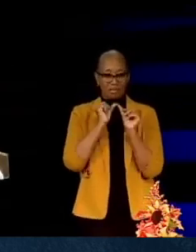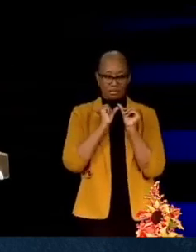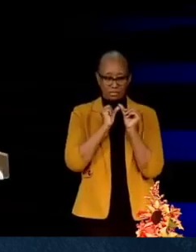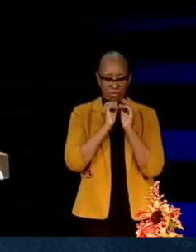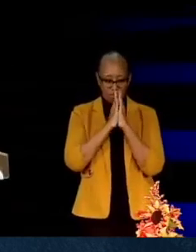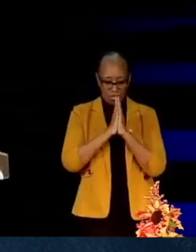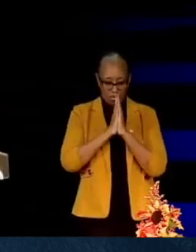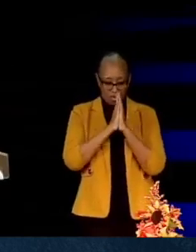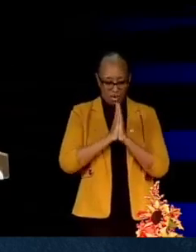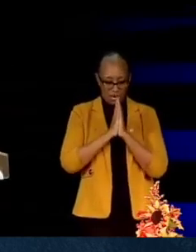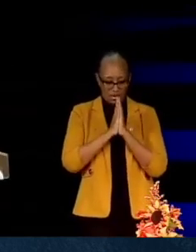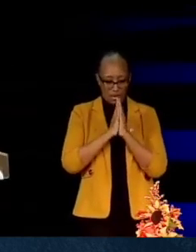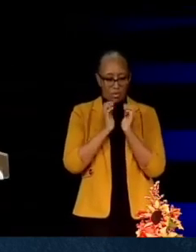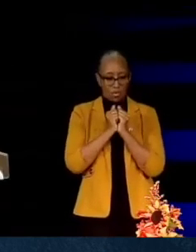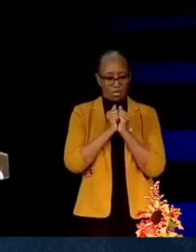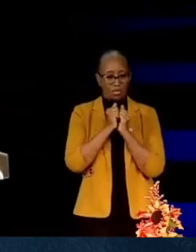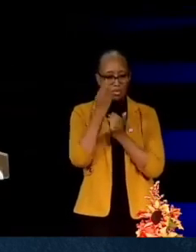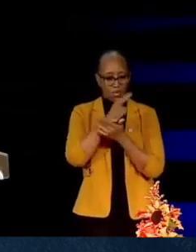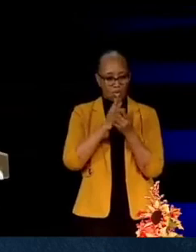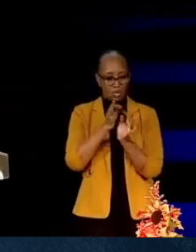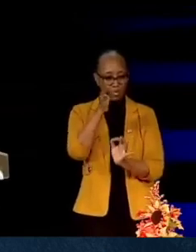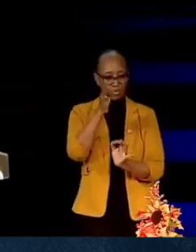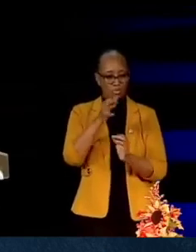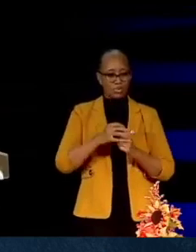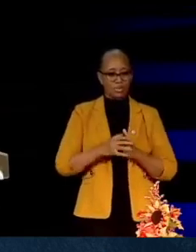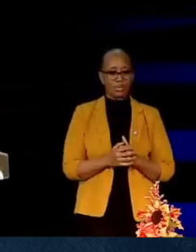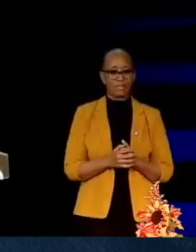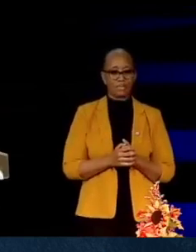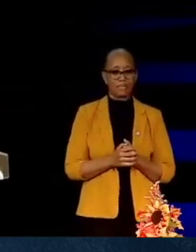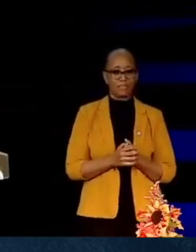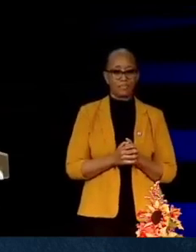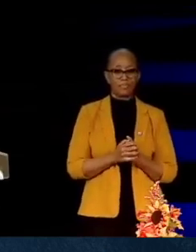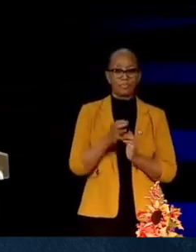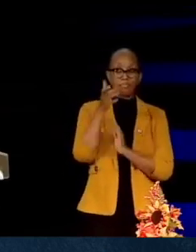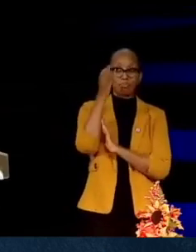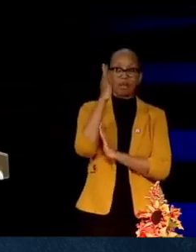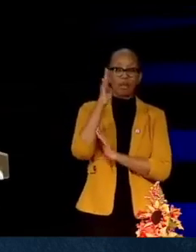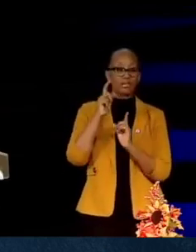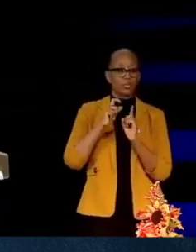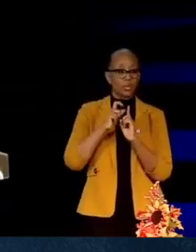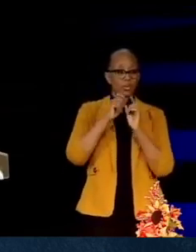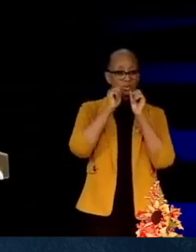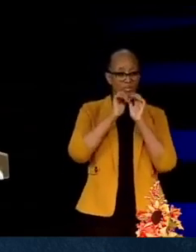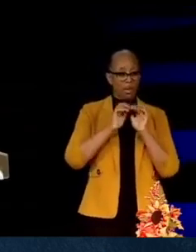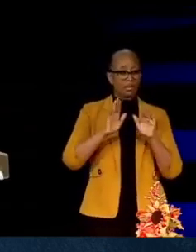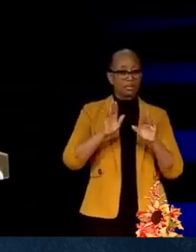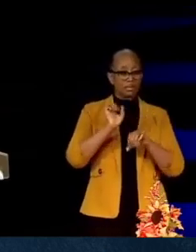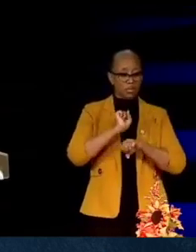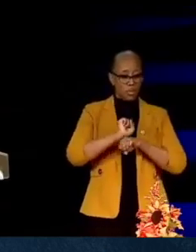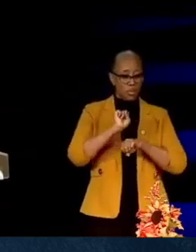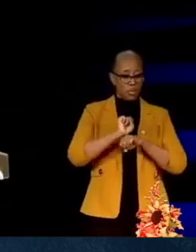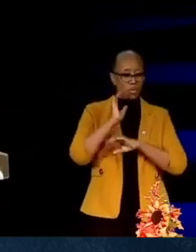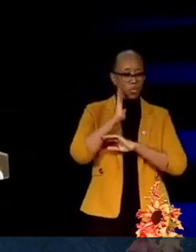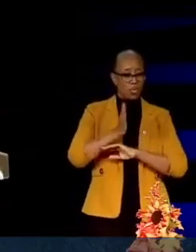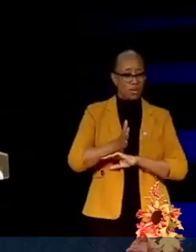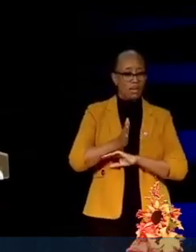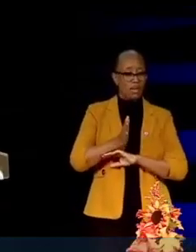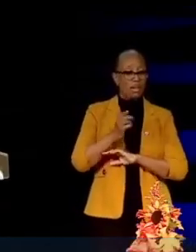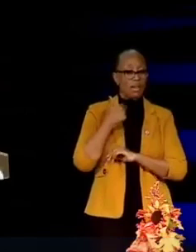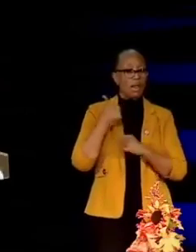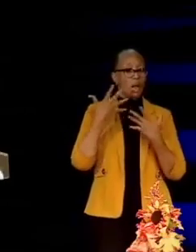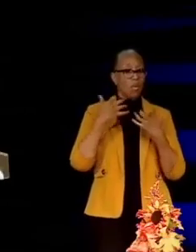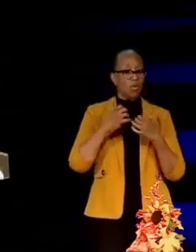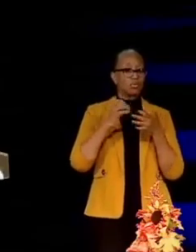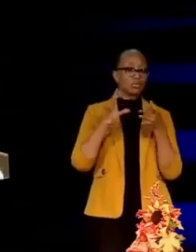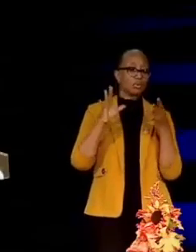praying in the Holy Ghost." The word of the Lord is blessed. It shall do its works. I want to speak to you from my